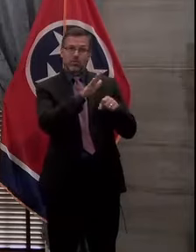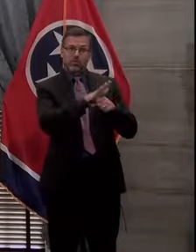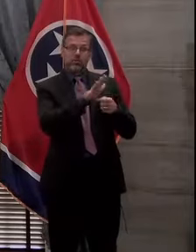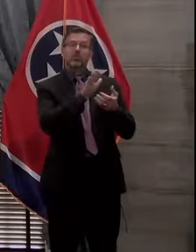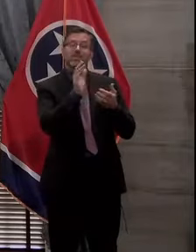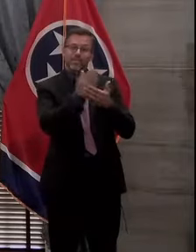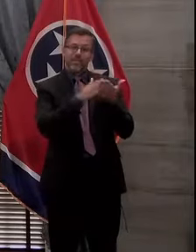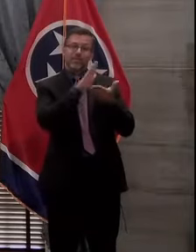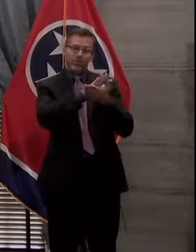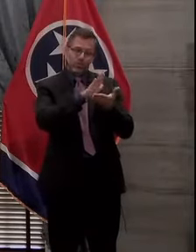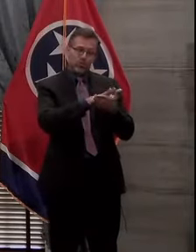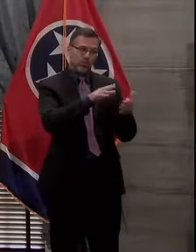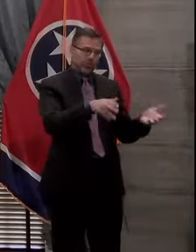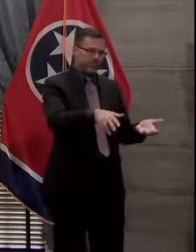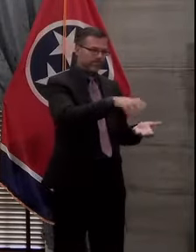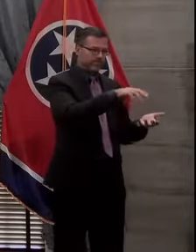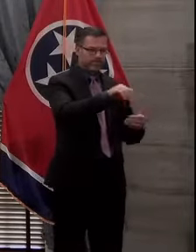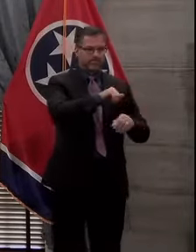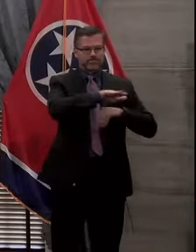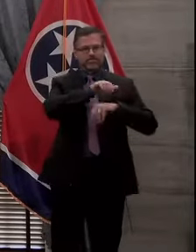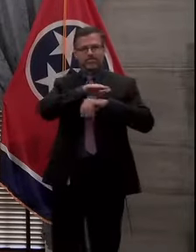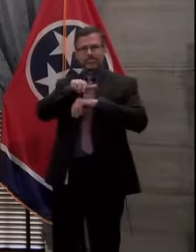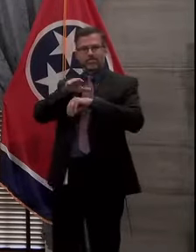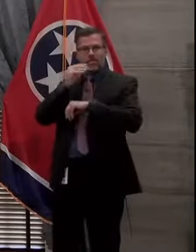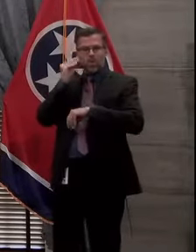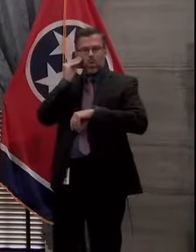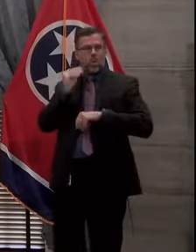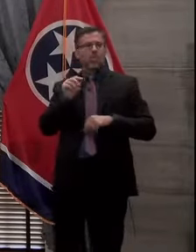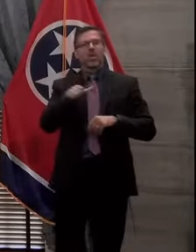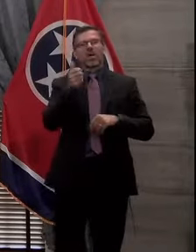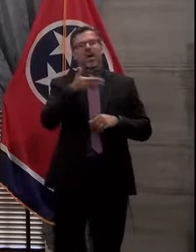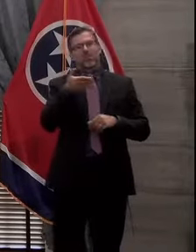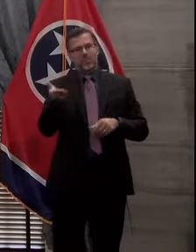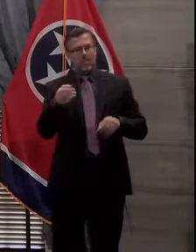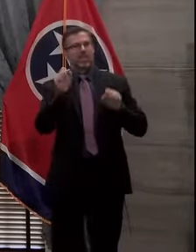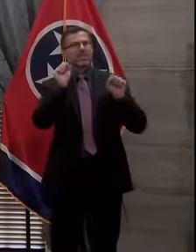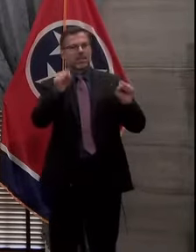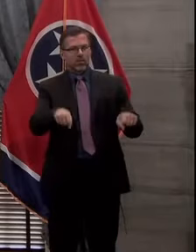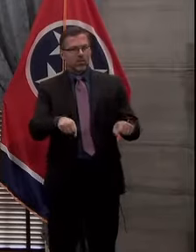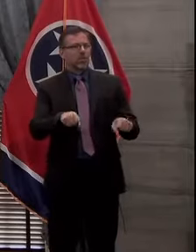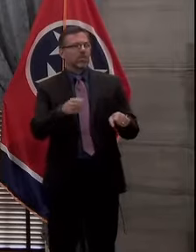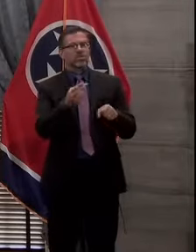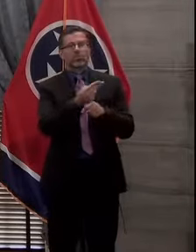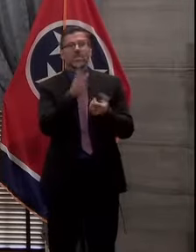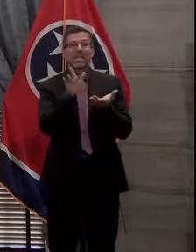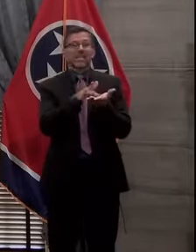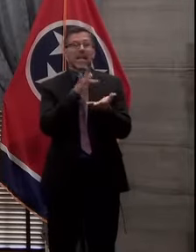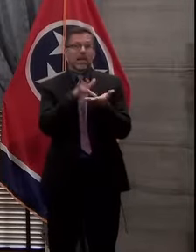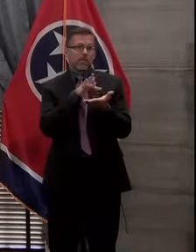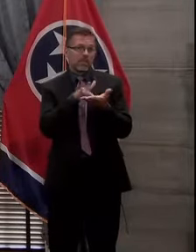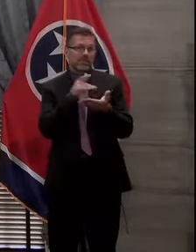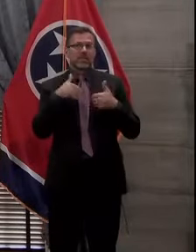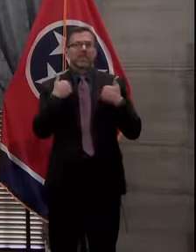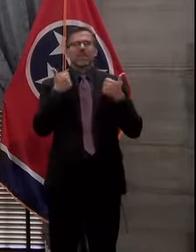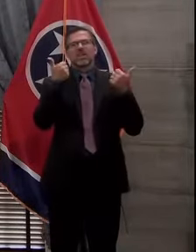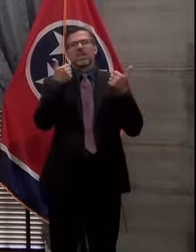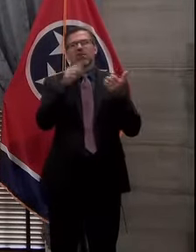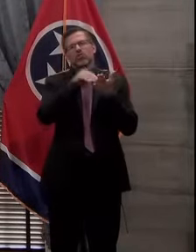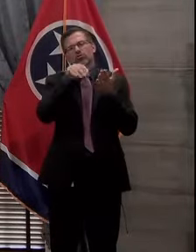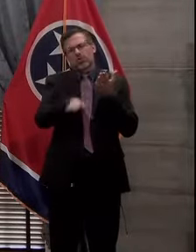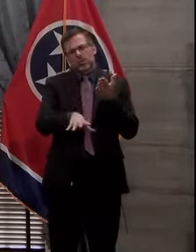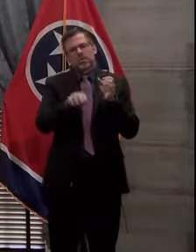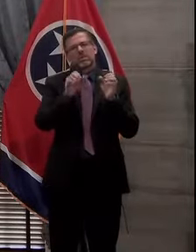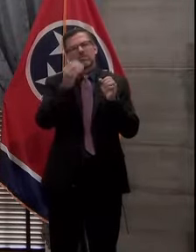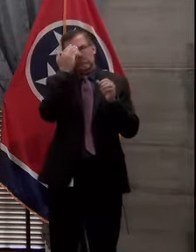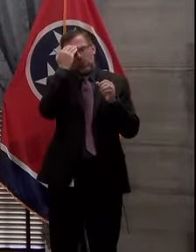There are also alternative devices that we are suggesting you can invest in that are ready. When you think about tablets, for example, younger students can usually navigate those